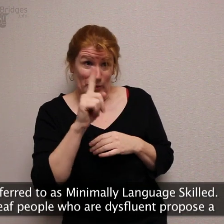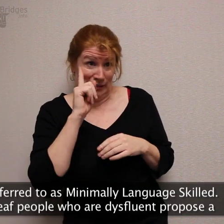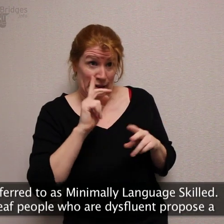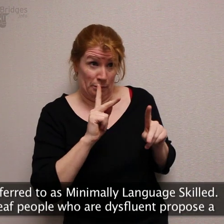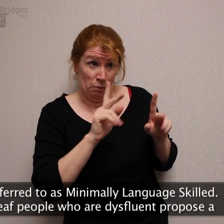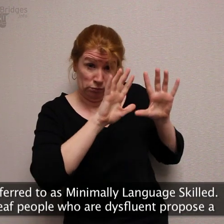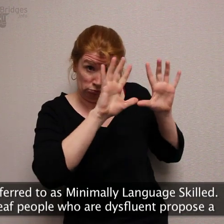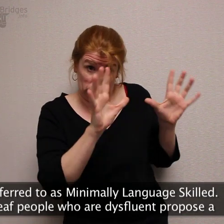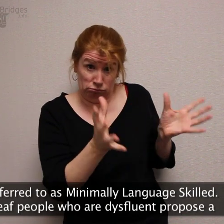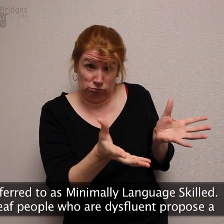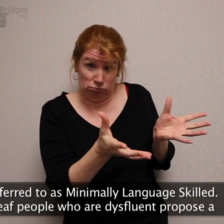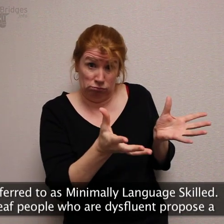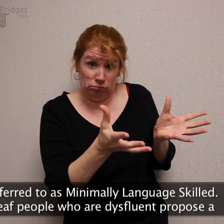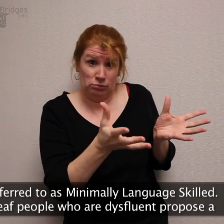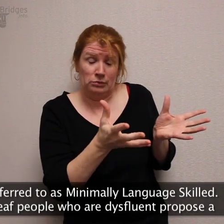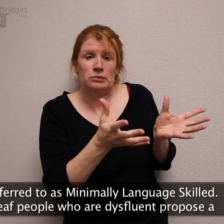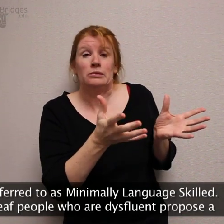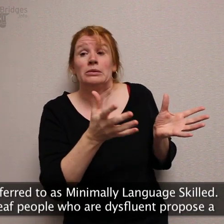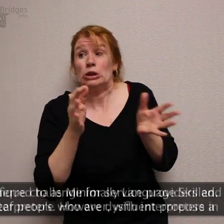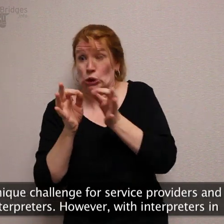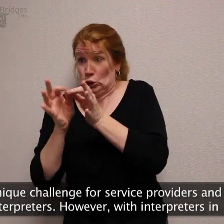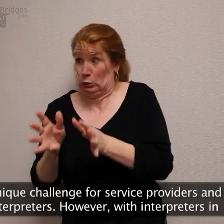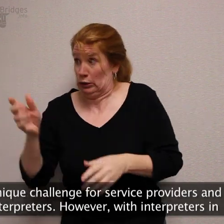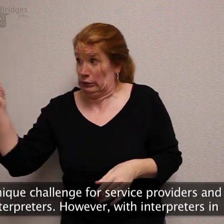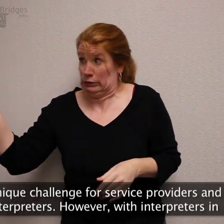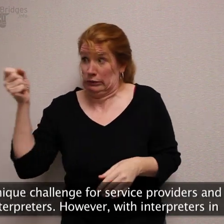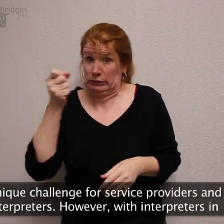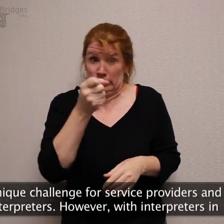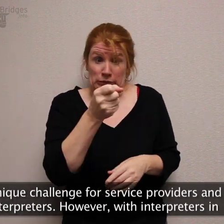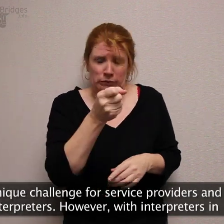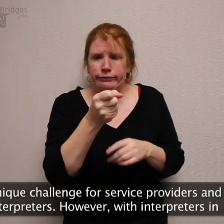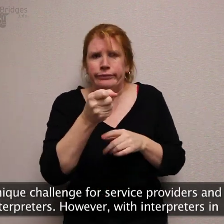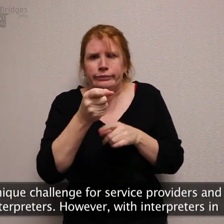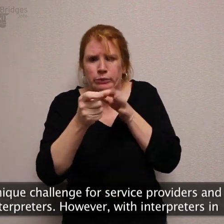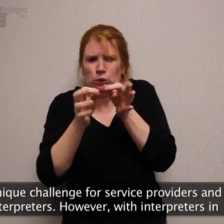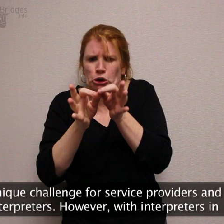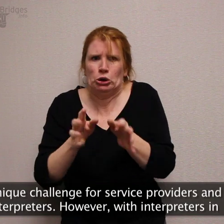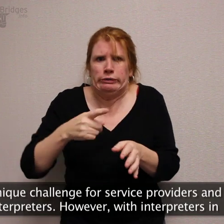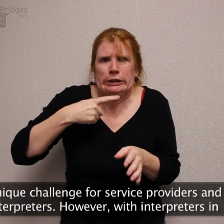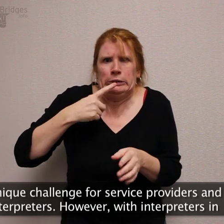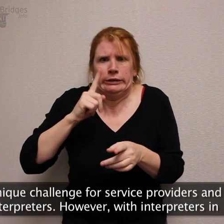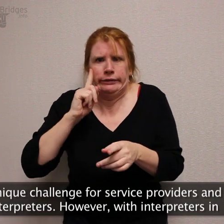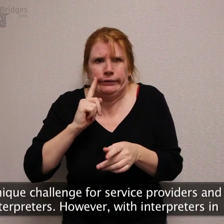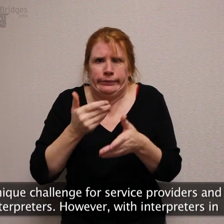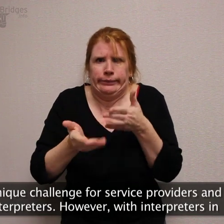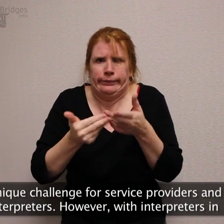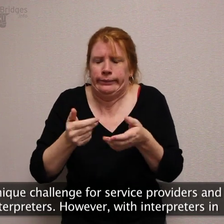Deaf people who are dysfluent propose a unique challenge for service providers and interpreters.